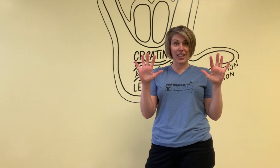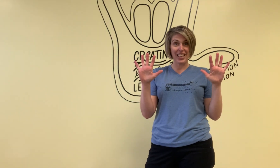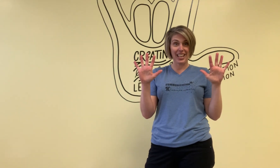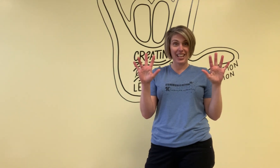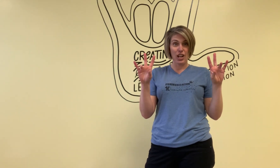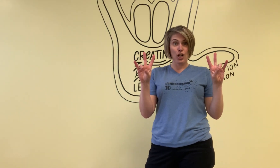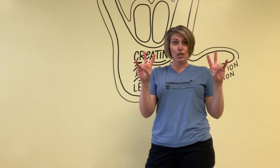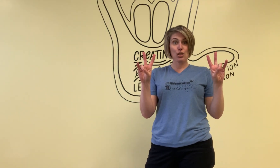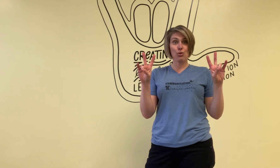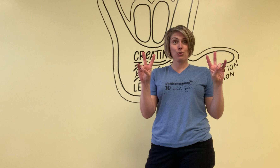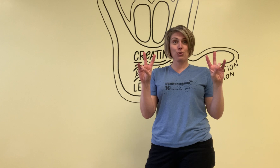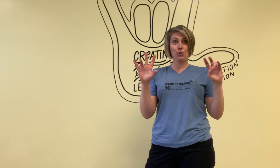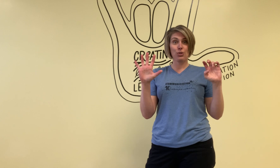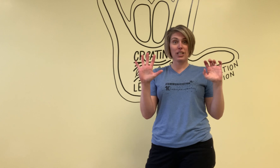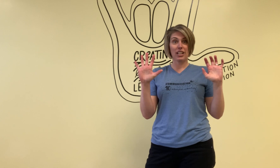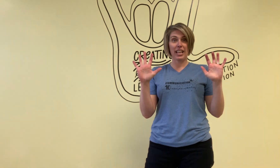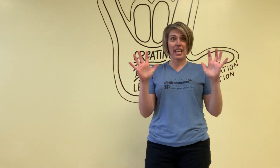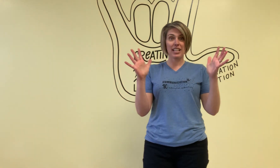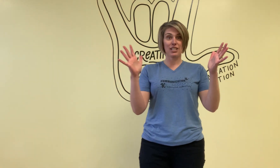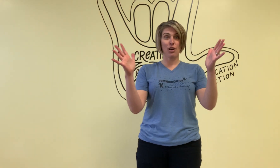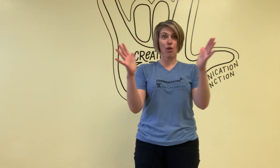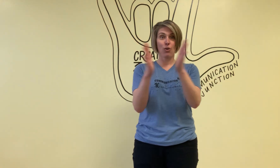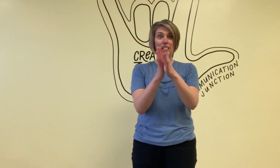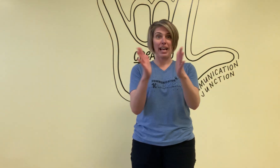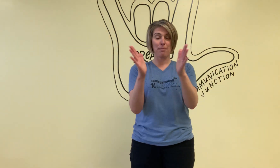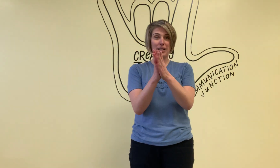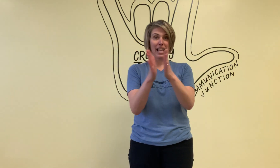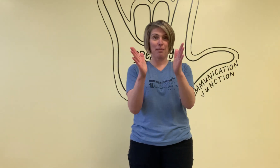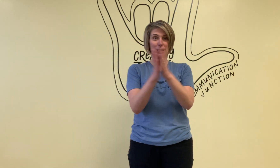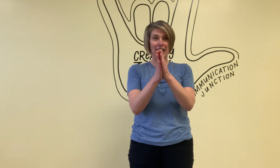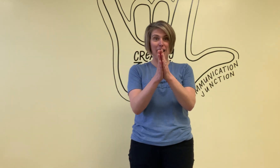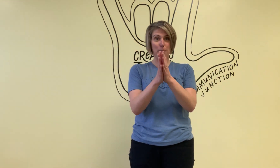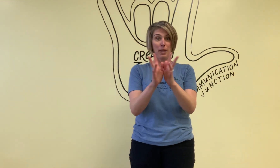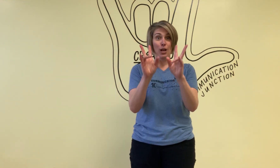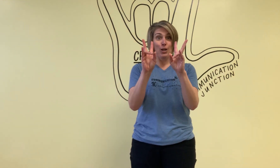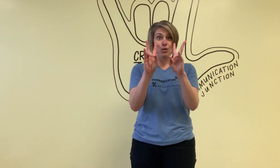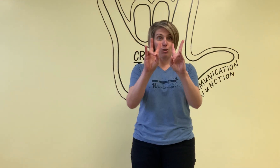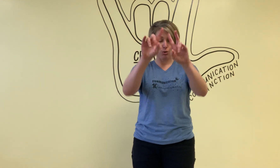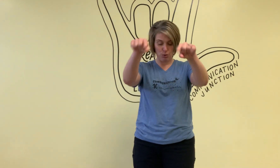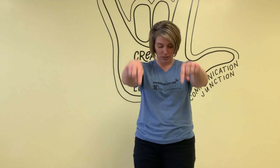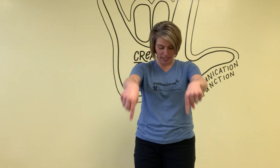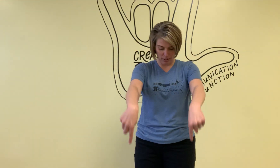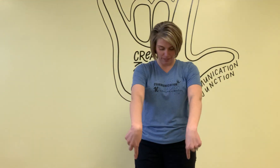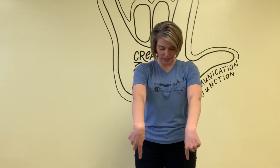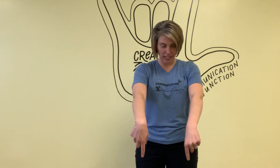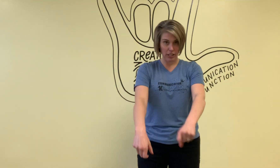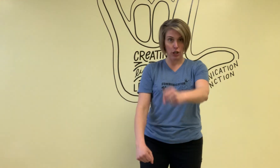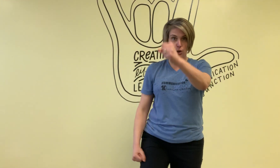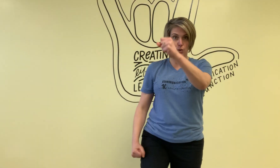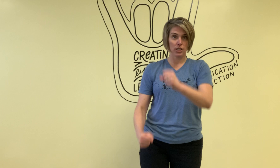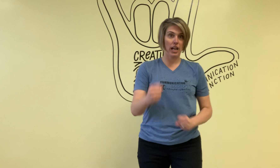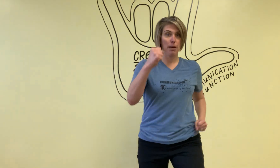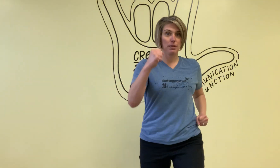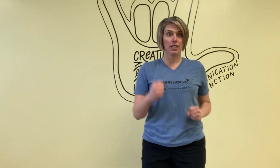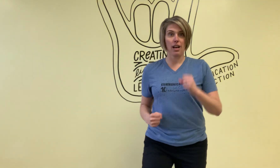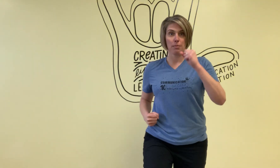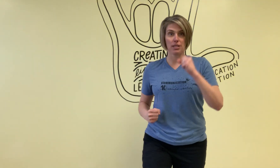Ready? 2 little hands go clap, clap, clap. 2 little feet go stop, stop,